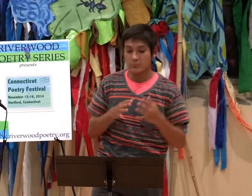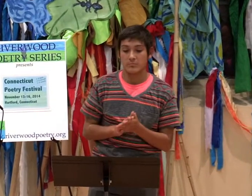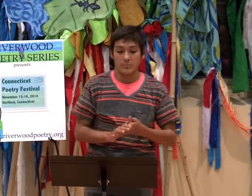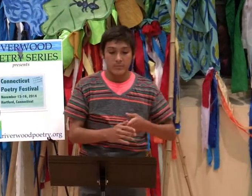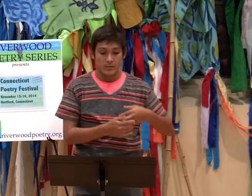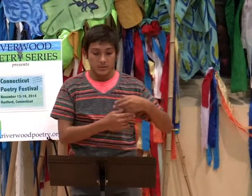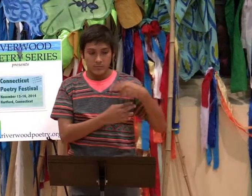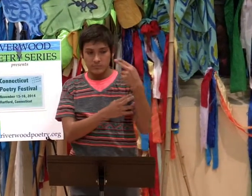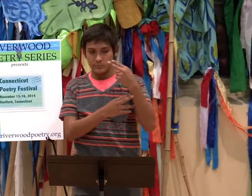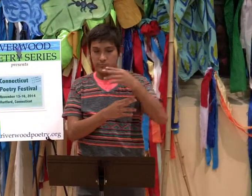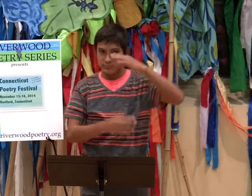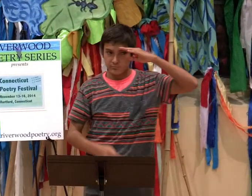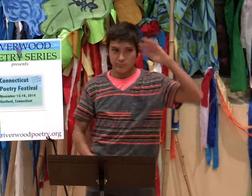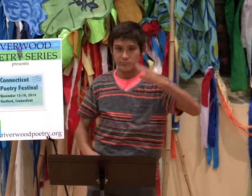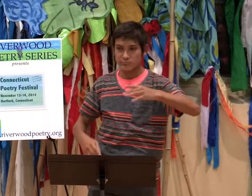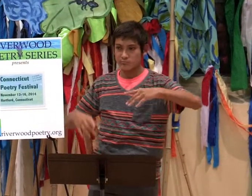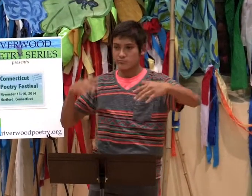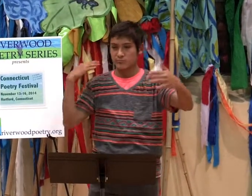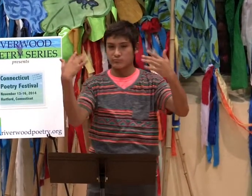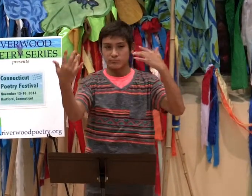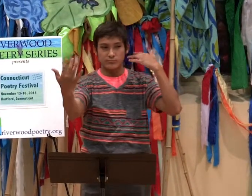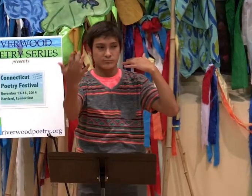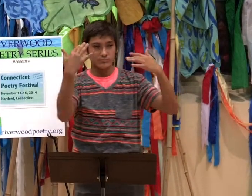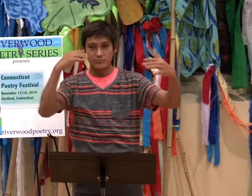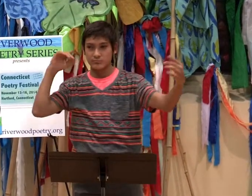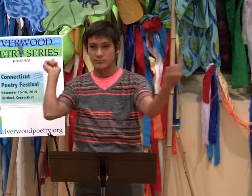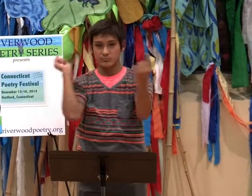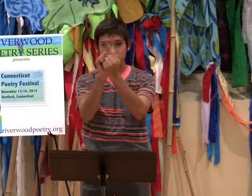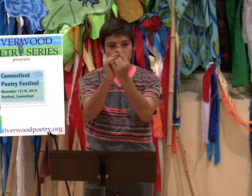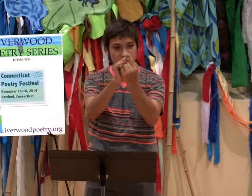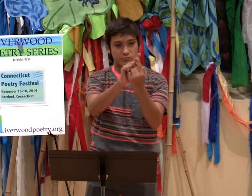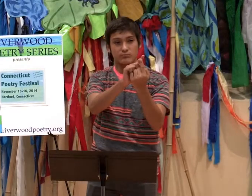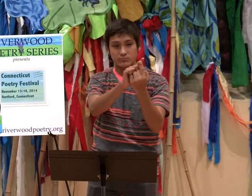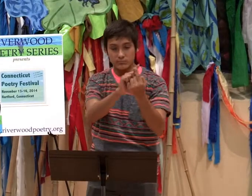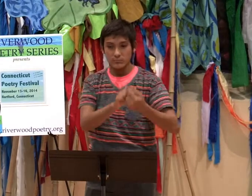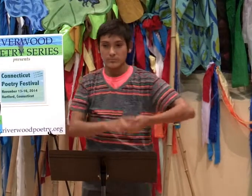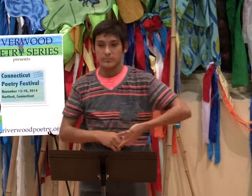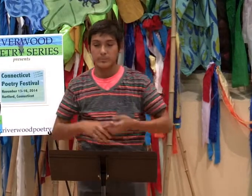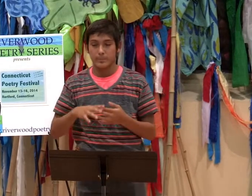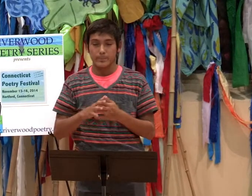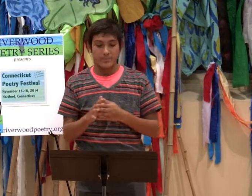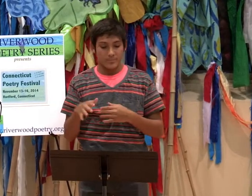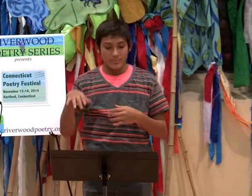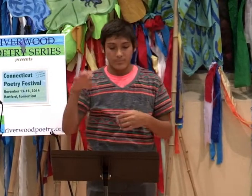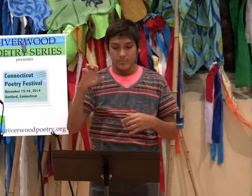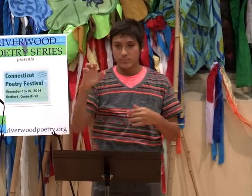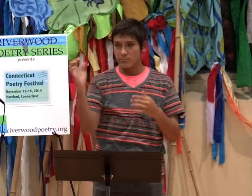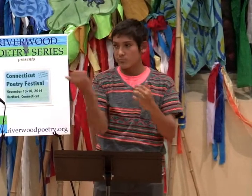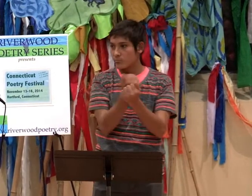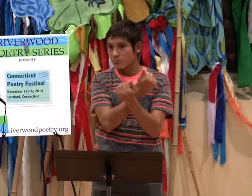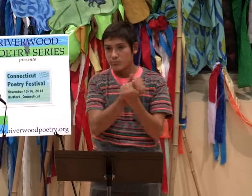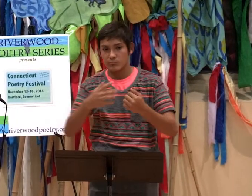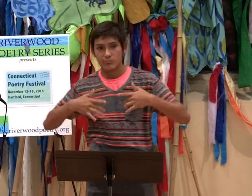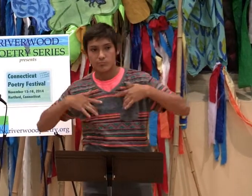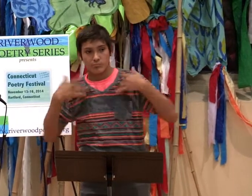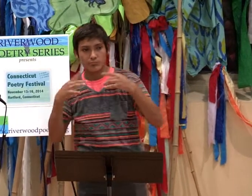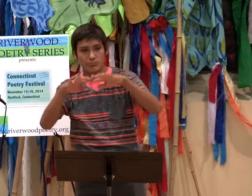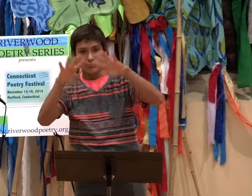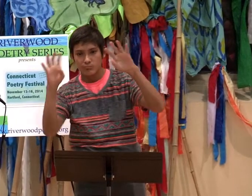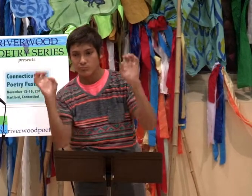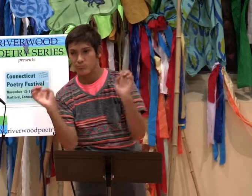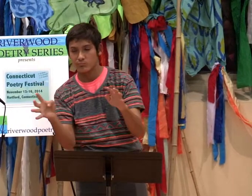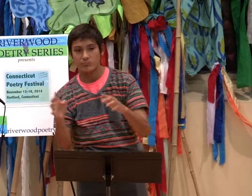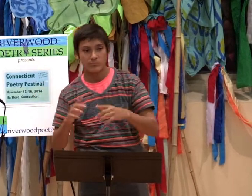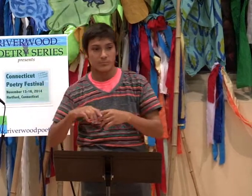Title of this one is Hello. H, hi, coming face to face with people. E, everyone,